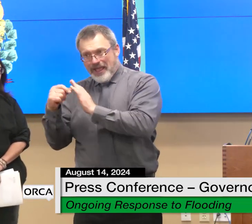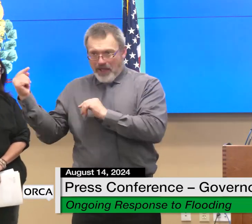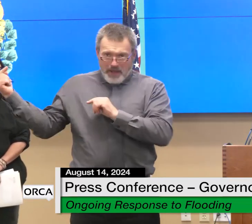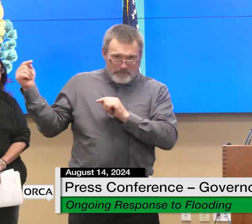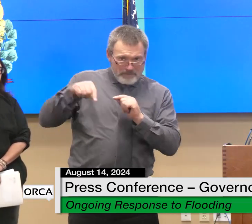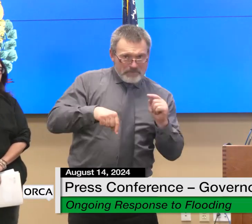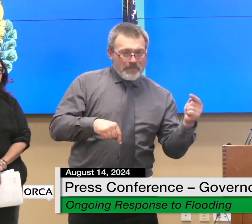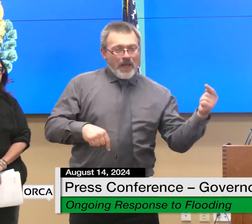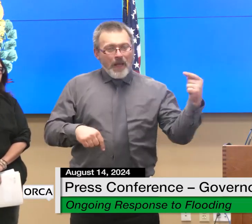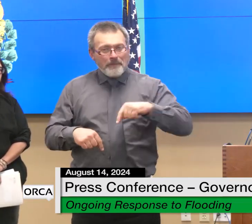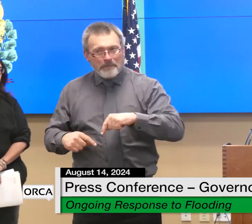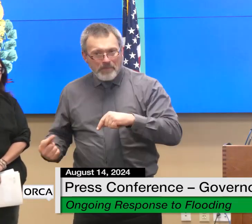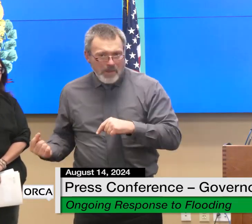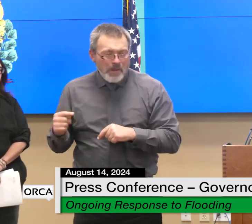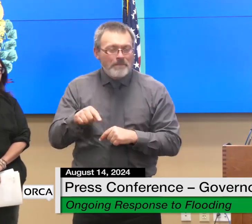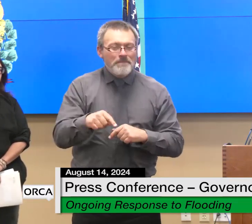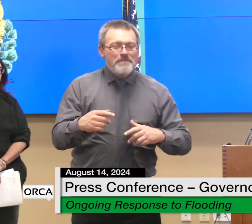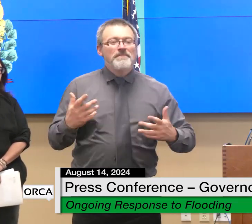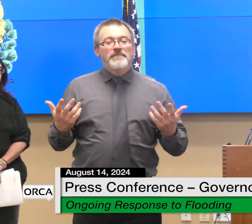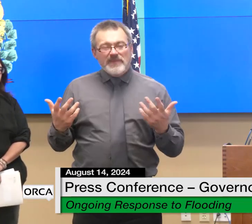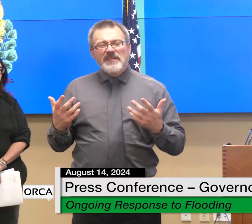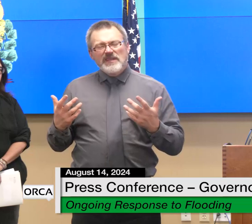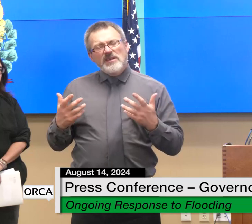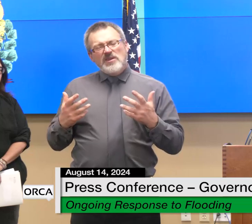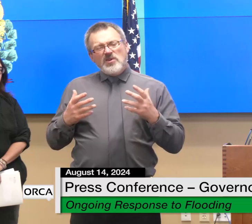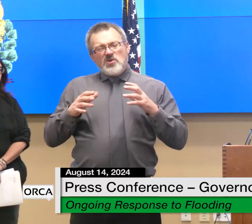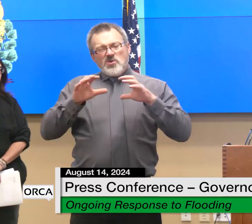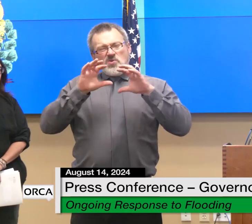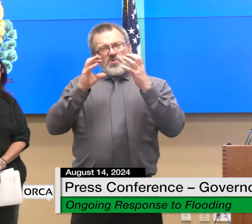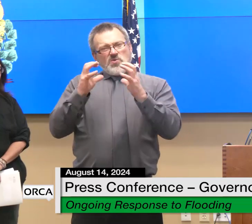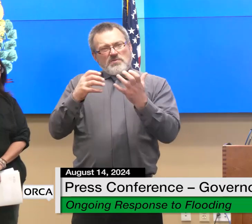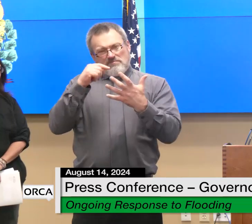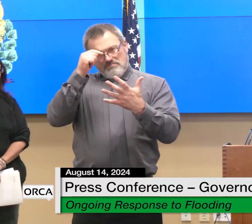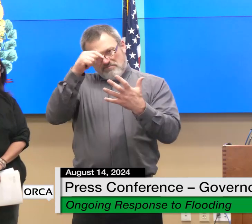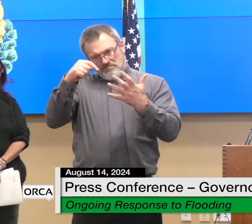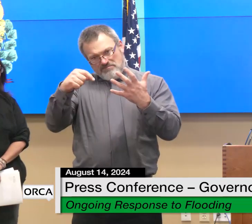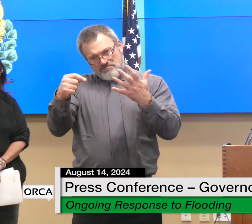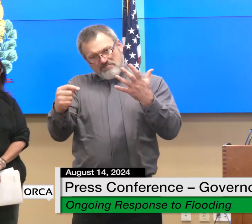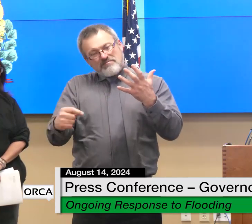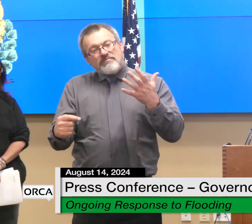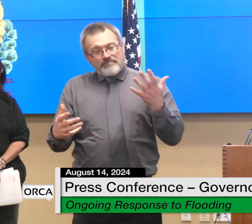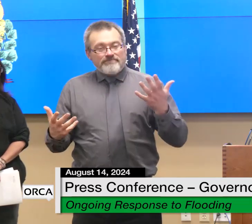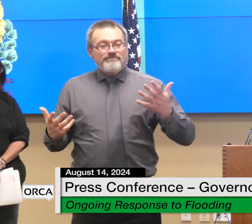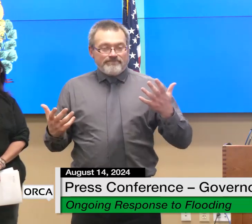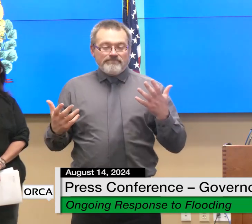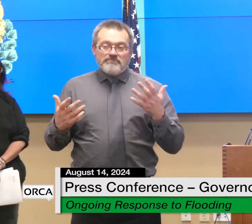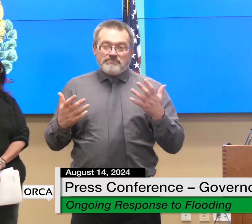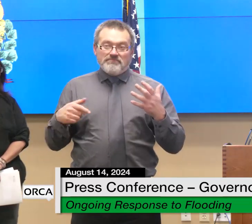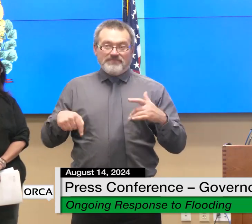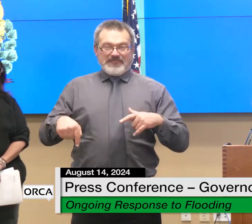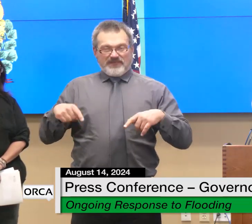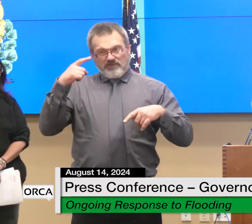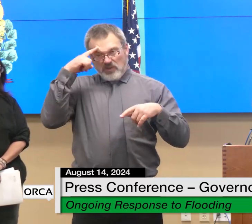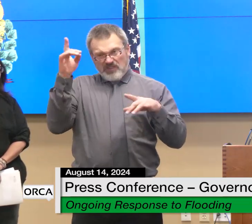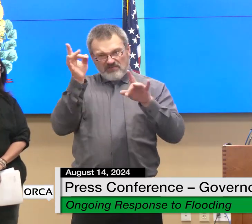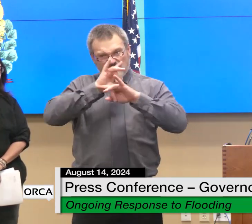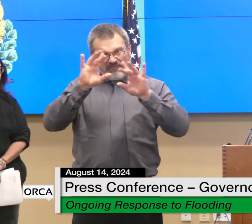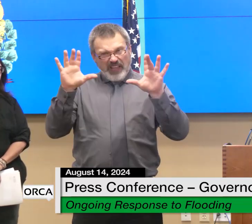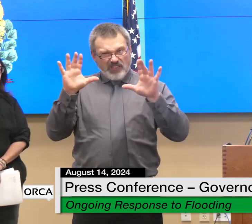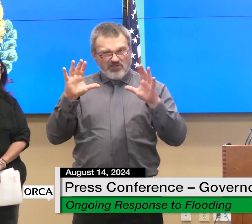been many groups through the Voluntary Organizations Active in Disasters, or VOAD, who have helped